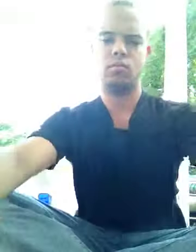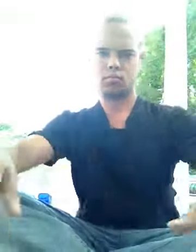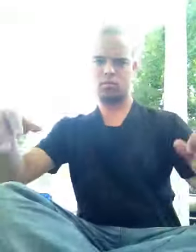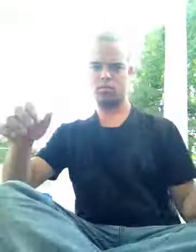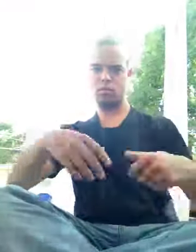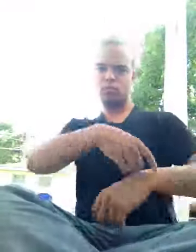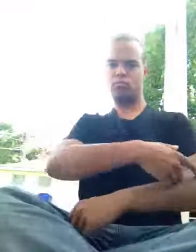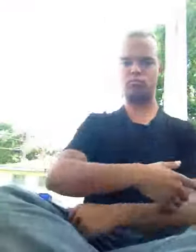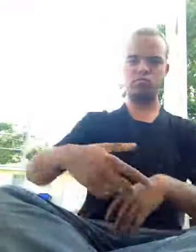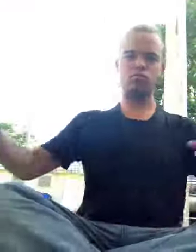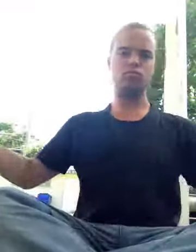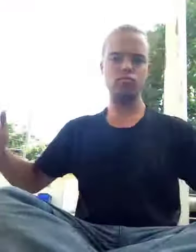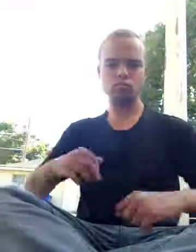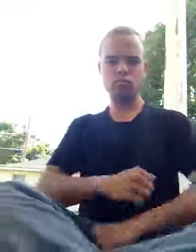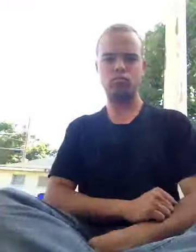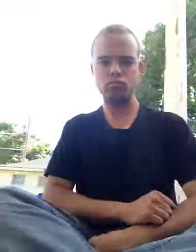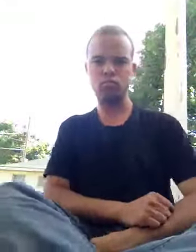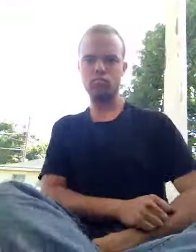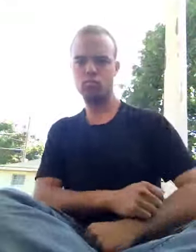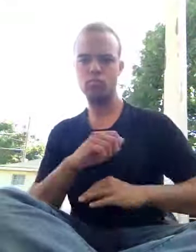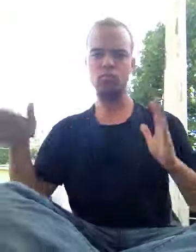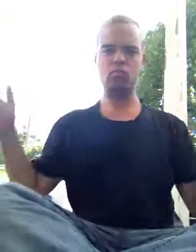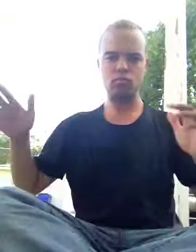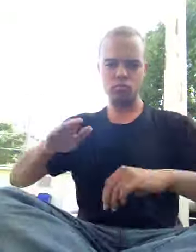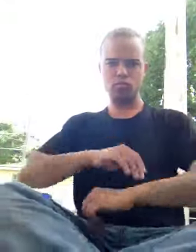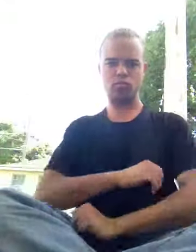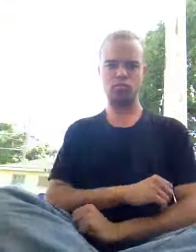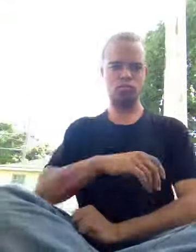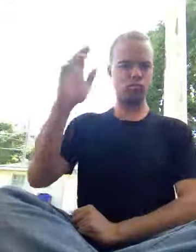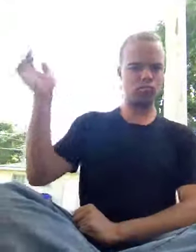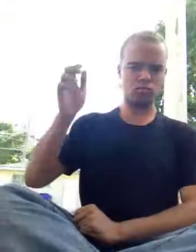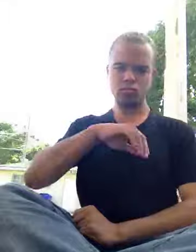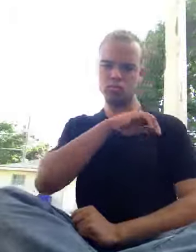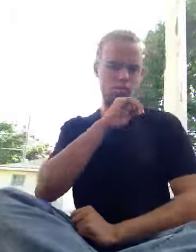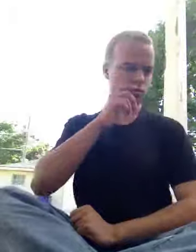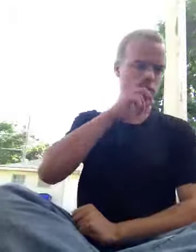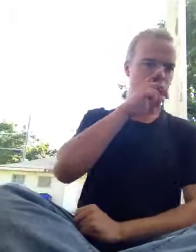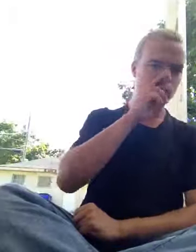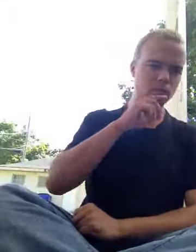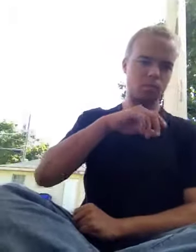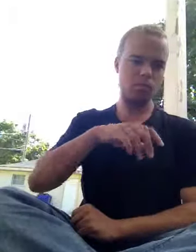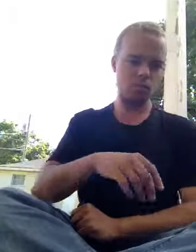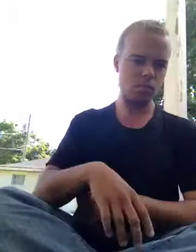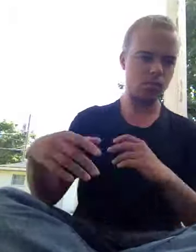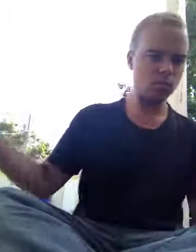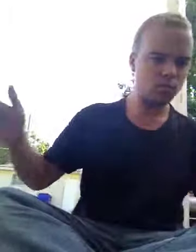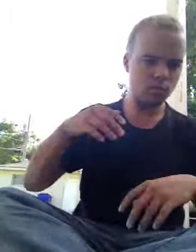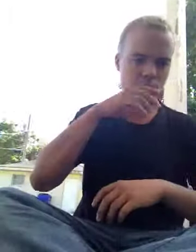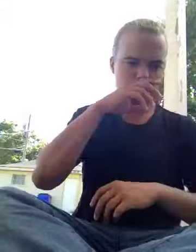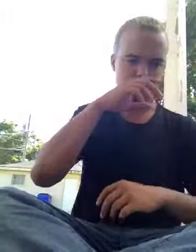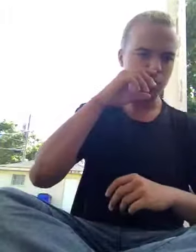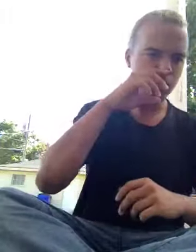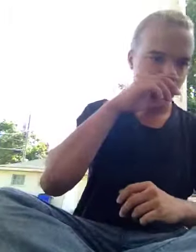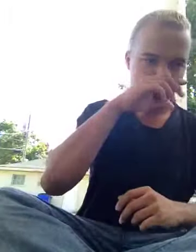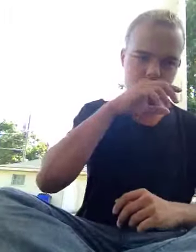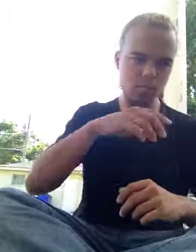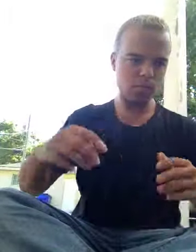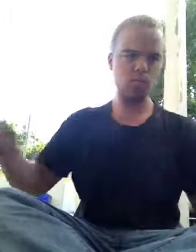so high, I'm so fly. Shake my ride, shit so clean, she thought I was a spy. 007, I'm James Bond. And I'm smoking key foes all